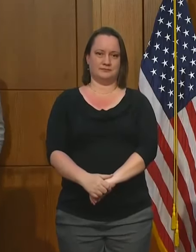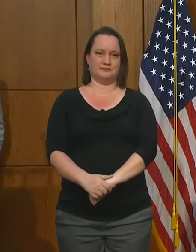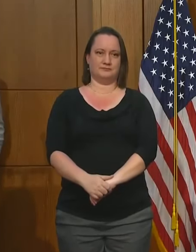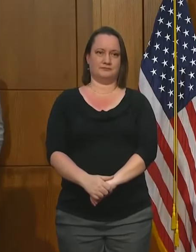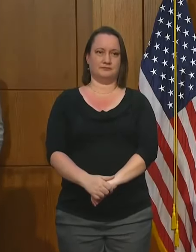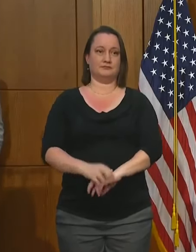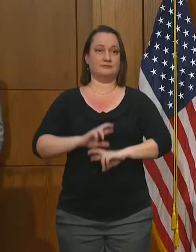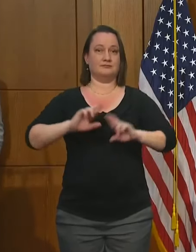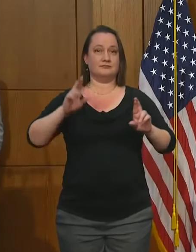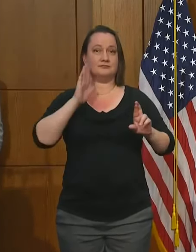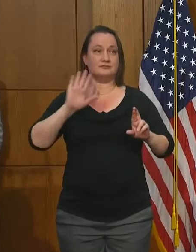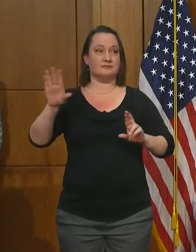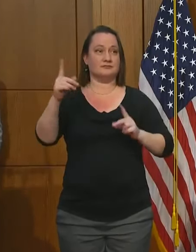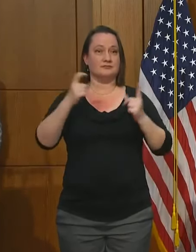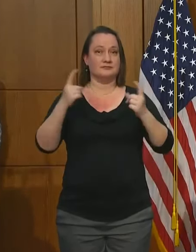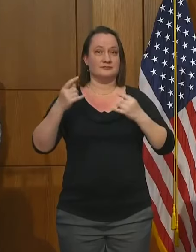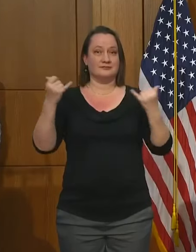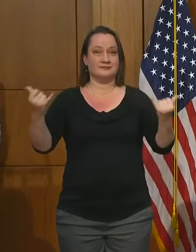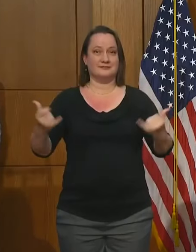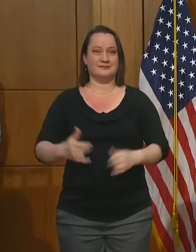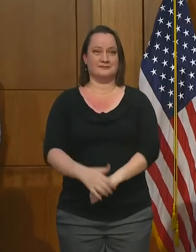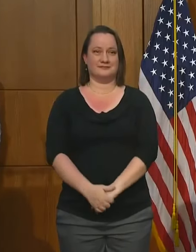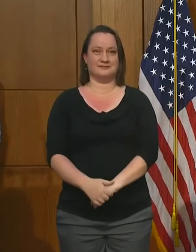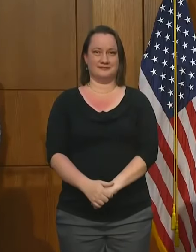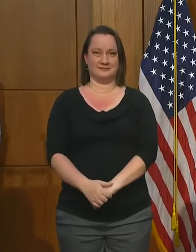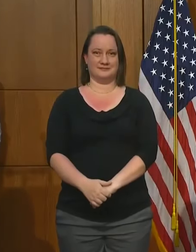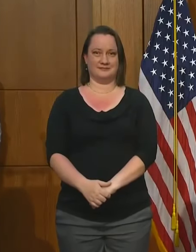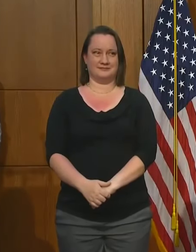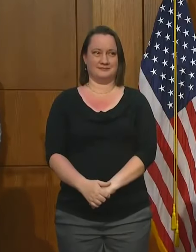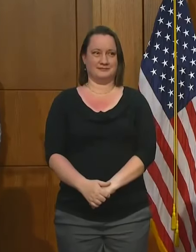Adam. Be glad to take your questions.